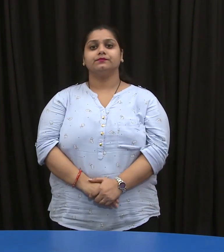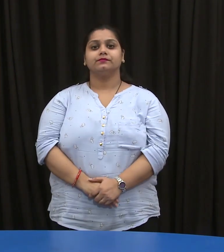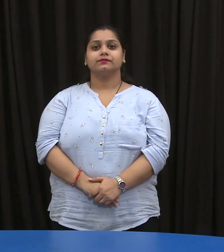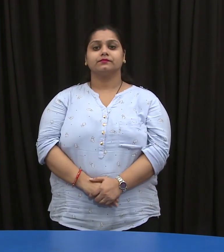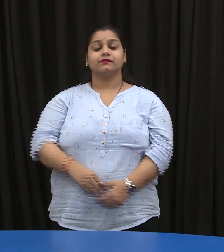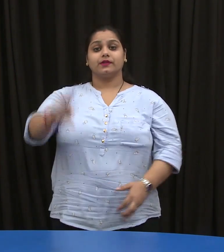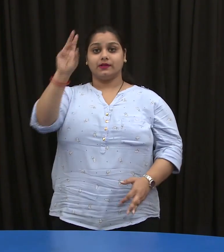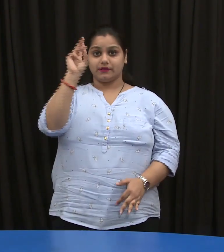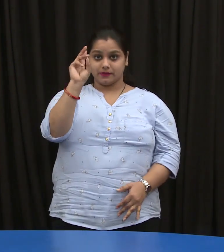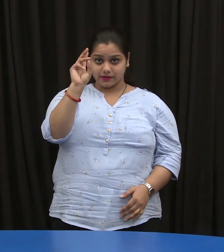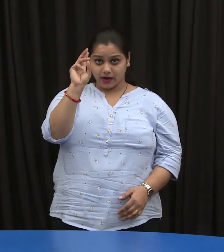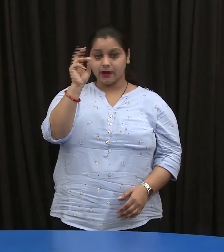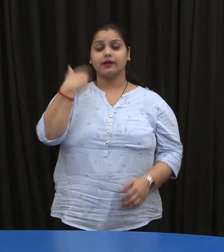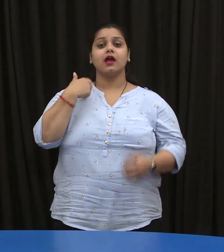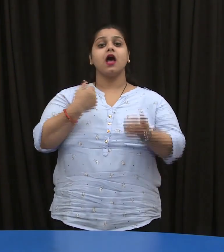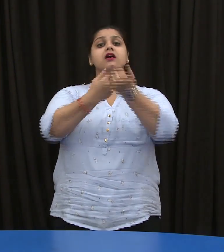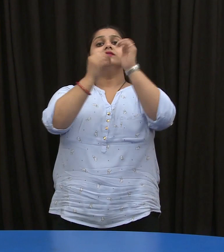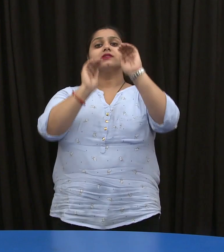Third option is Support.